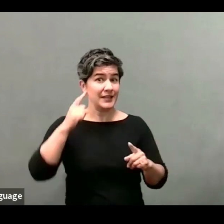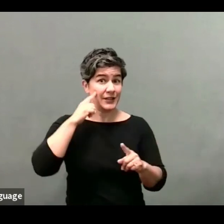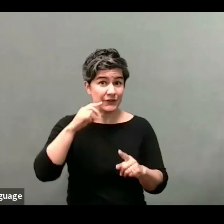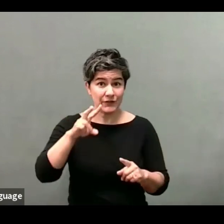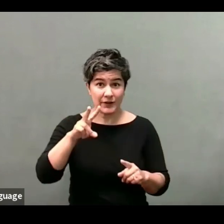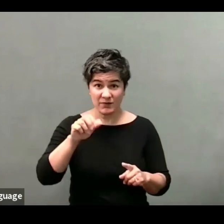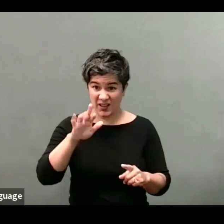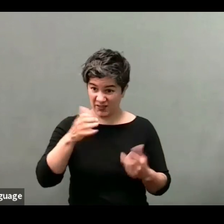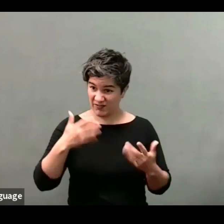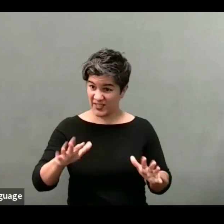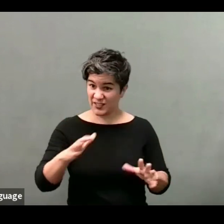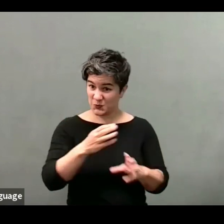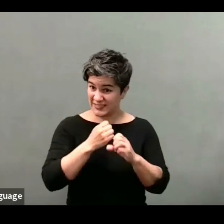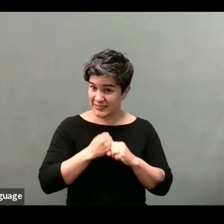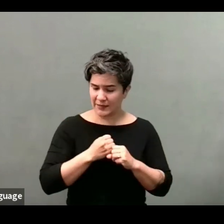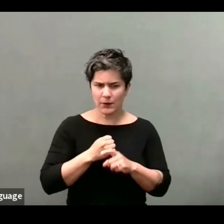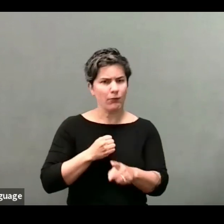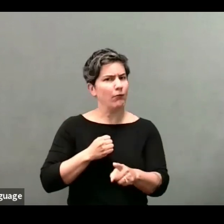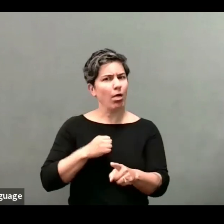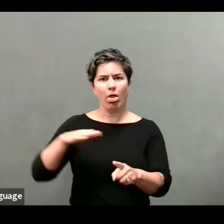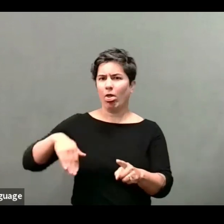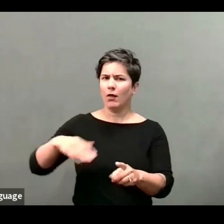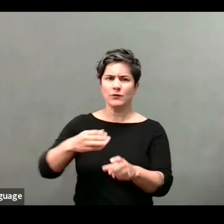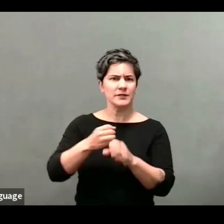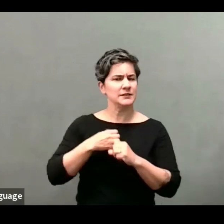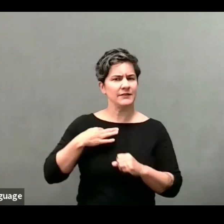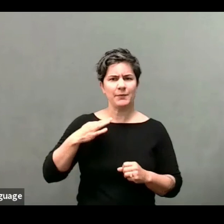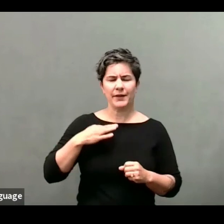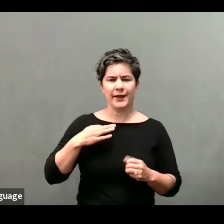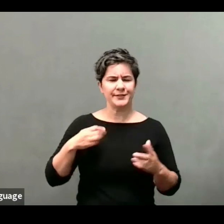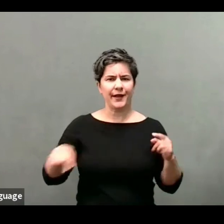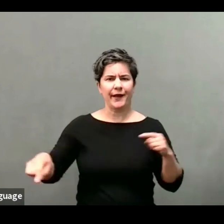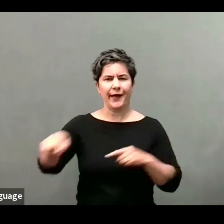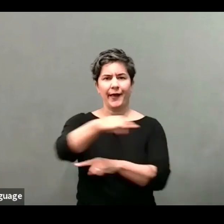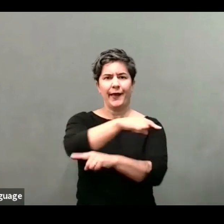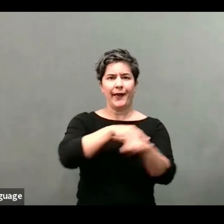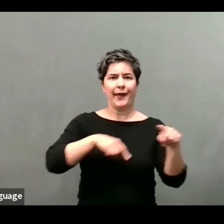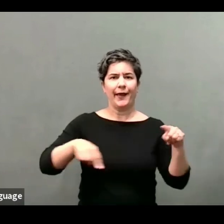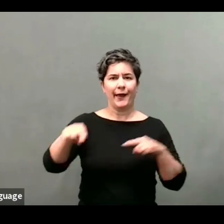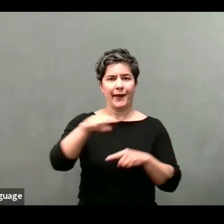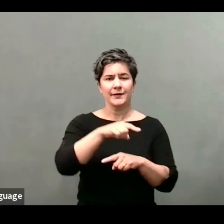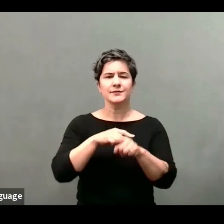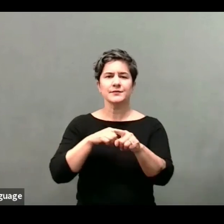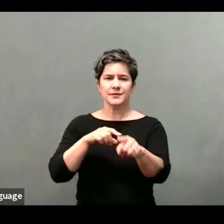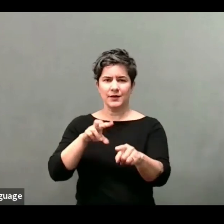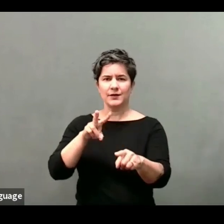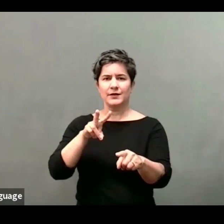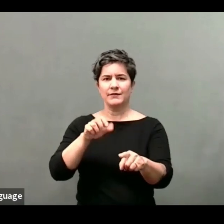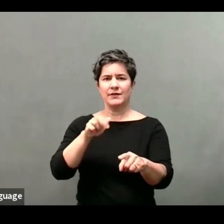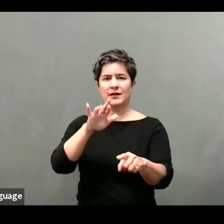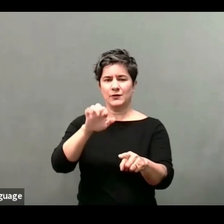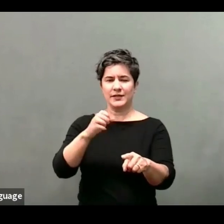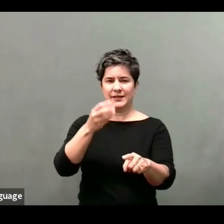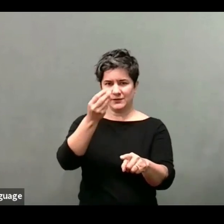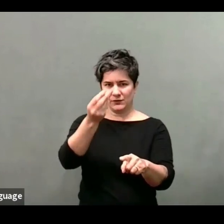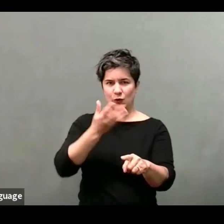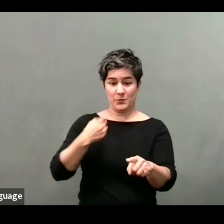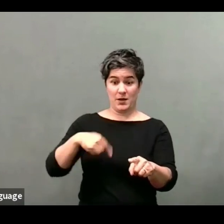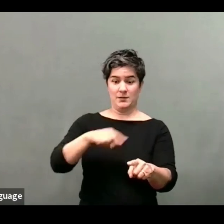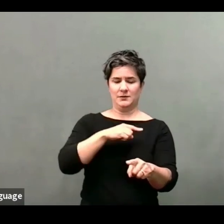Valerie, but maybe Valerie hasn't received that application yet. In that case, Valerie's also asked us to pass on that